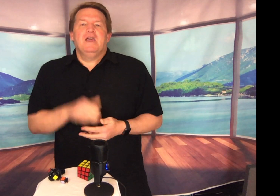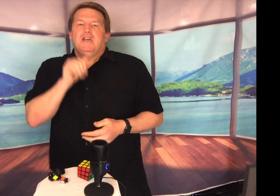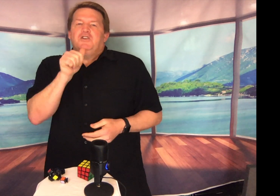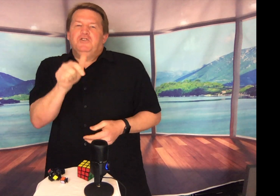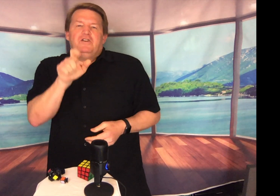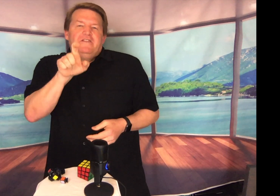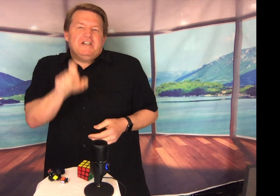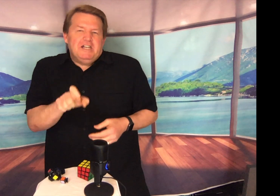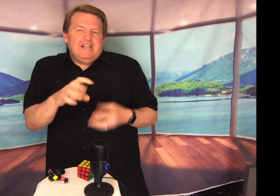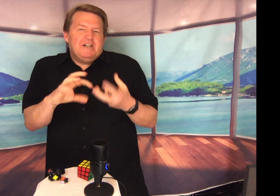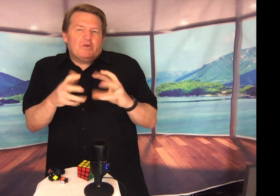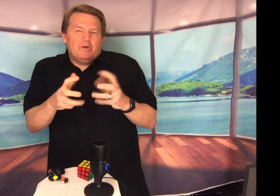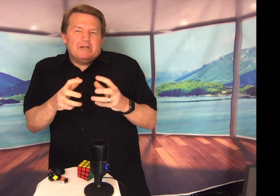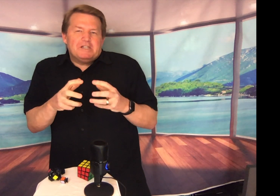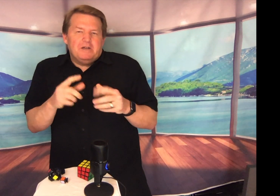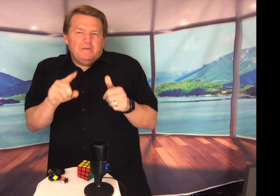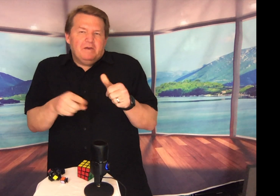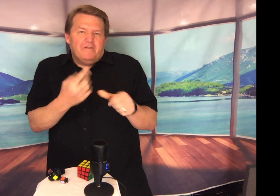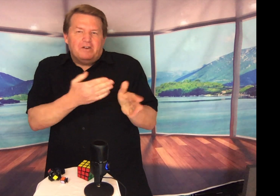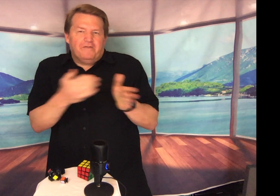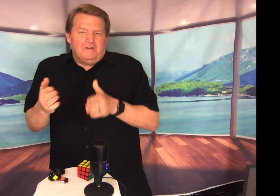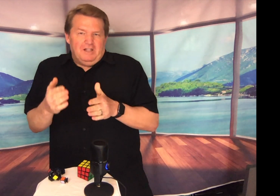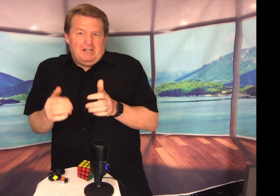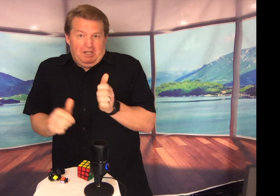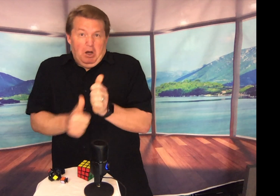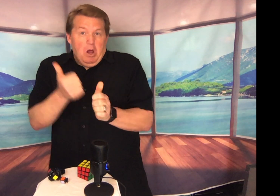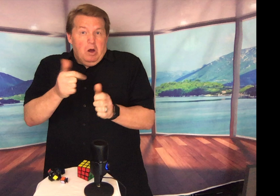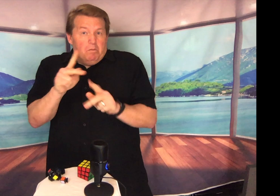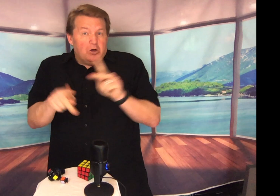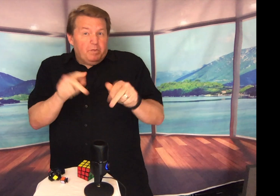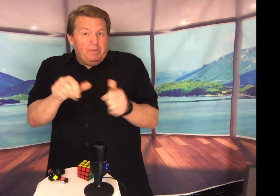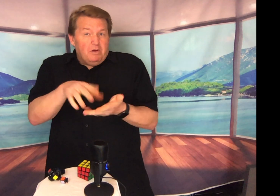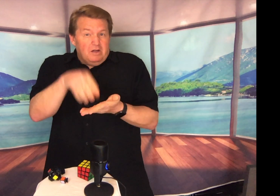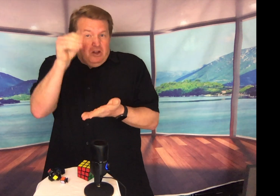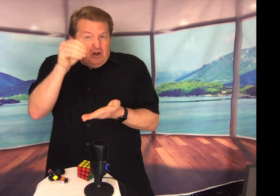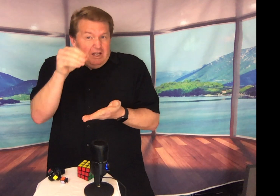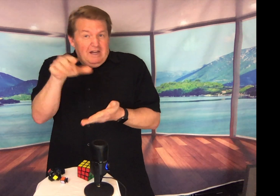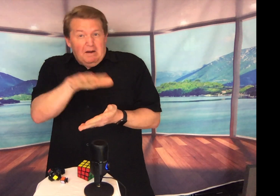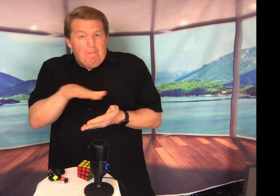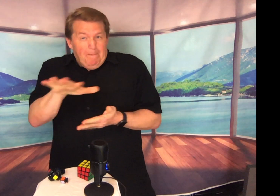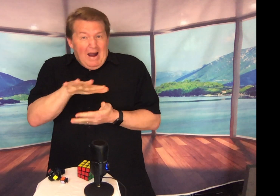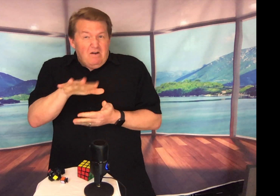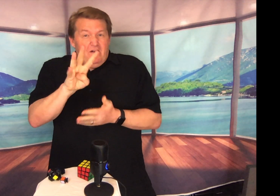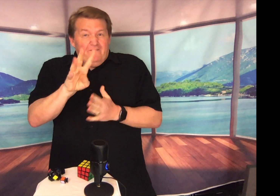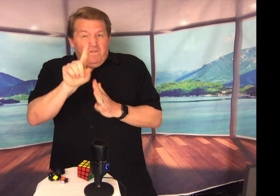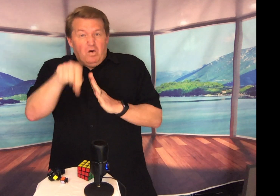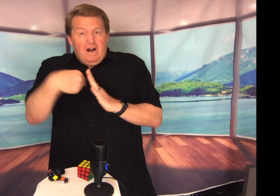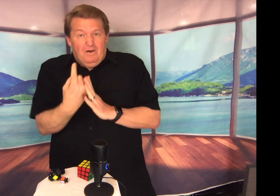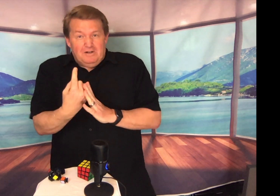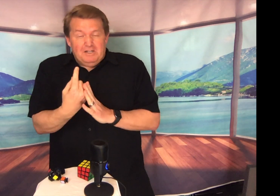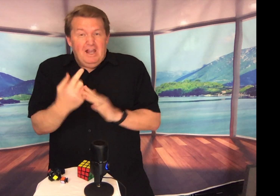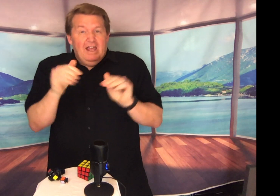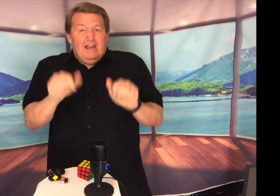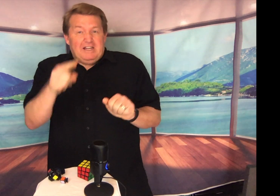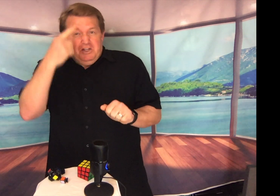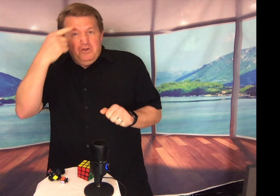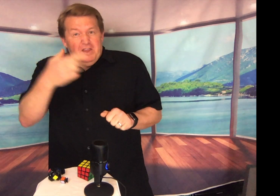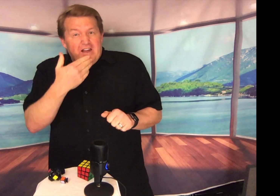You don't even need a Rubik's Cube for your first lesson. Most people can learn it in about 4 hours. And can you think of a